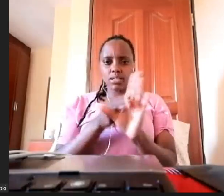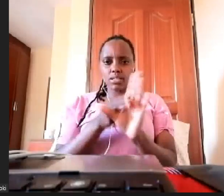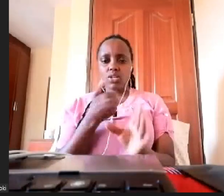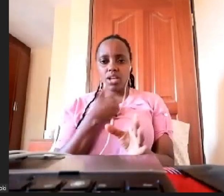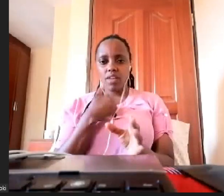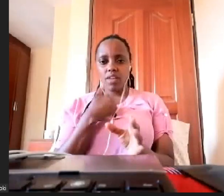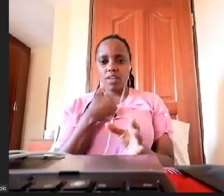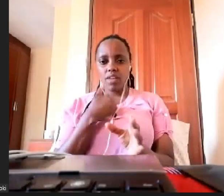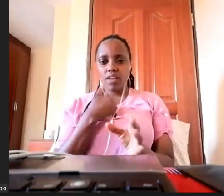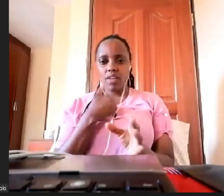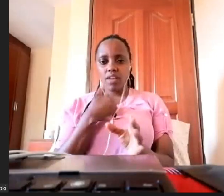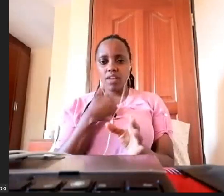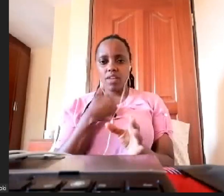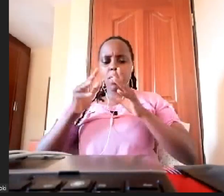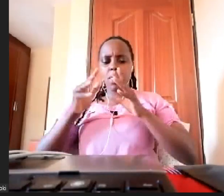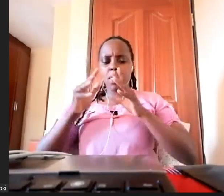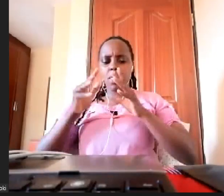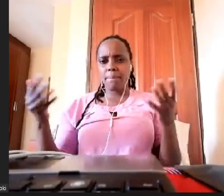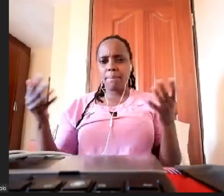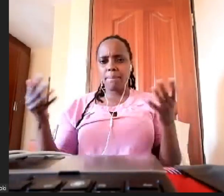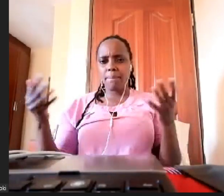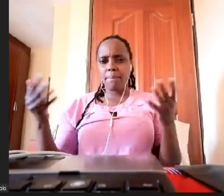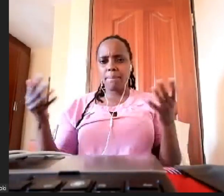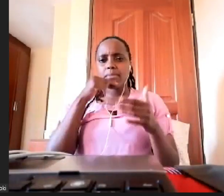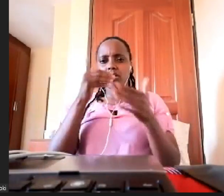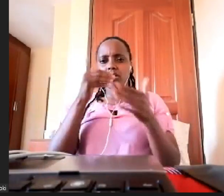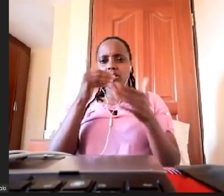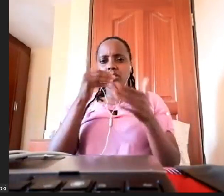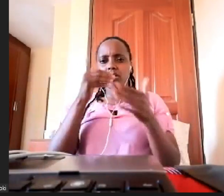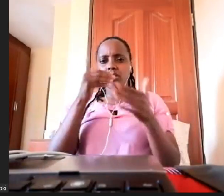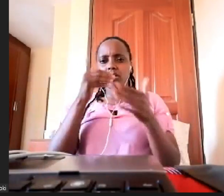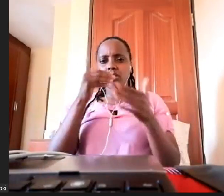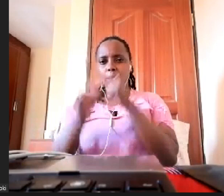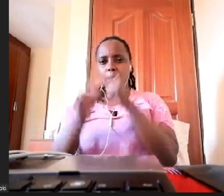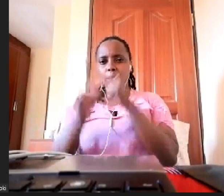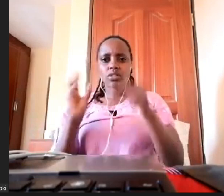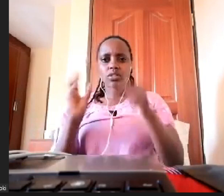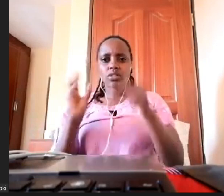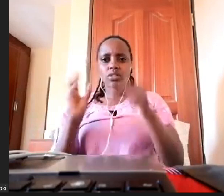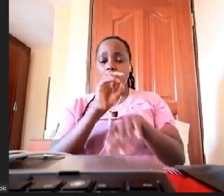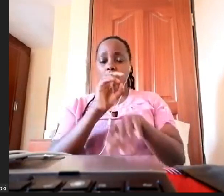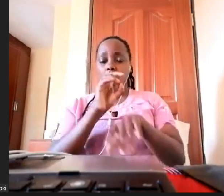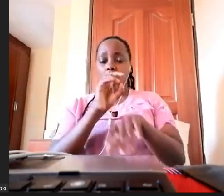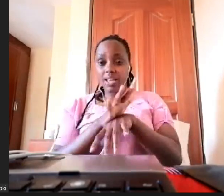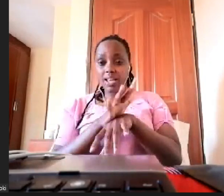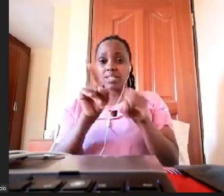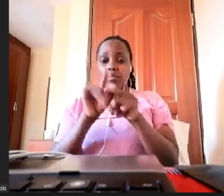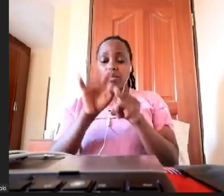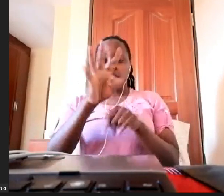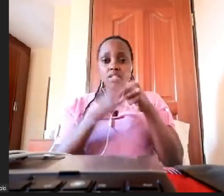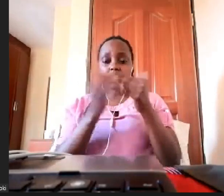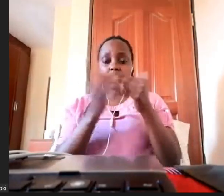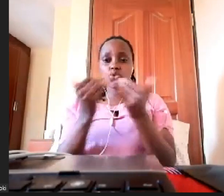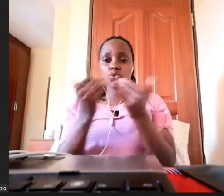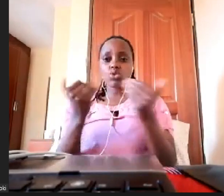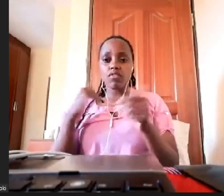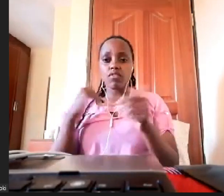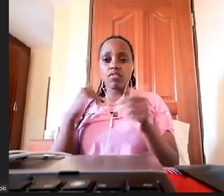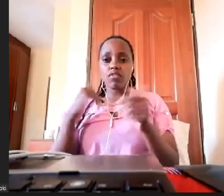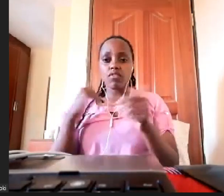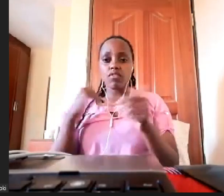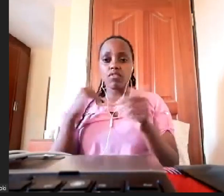very extensive. So as I mentioned, we started our process early. And so we had 48 children from across